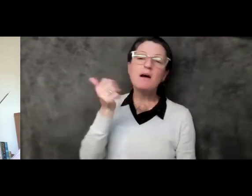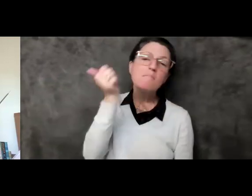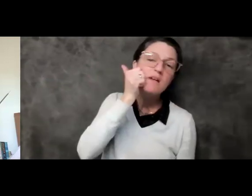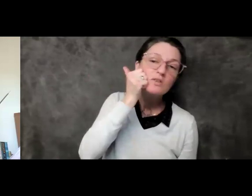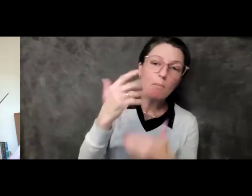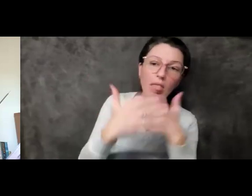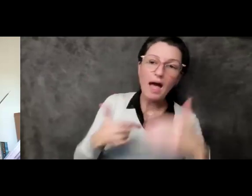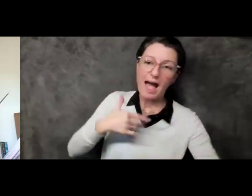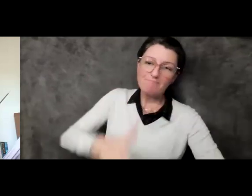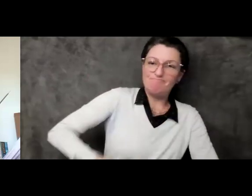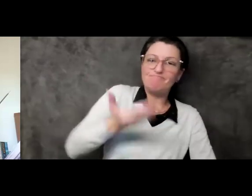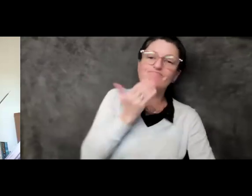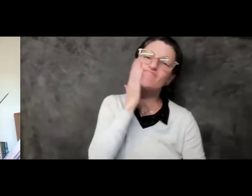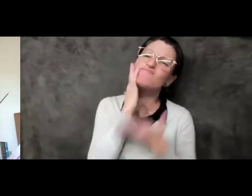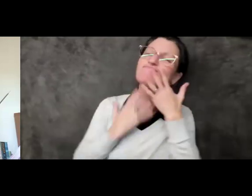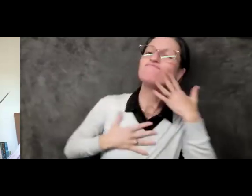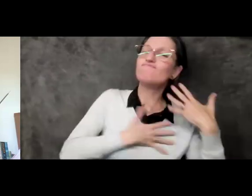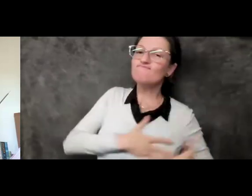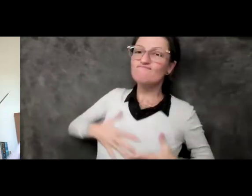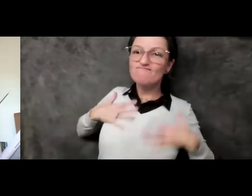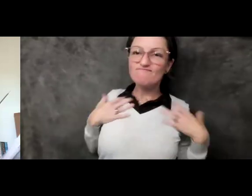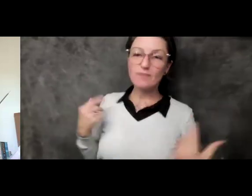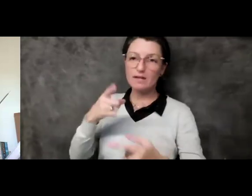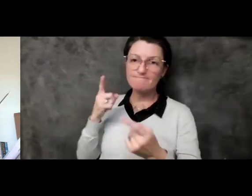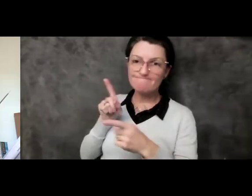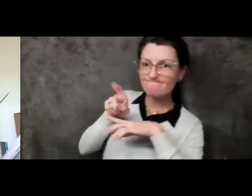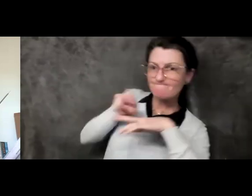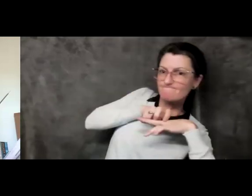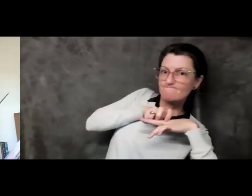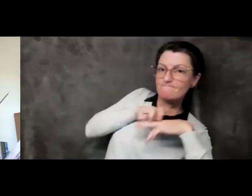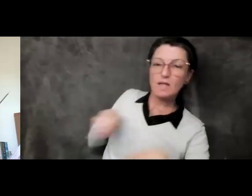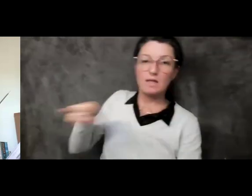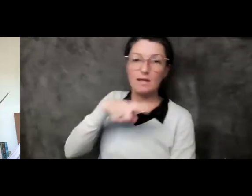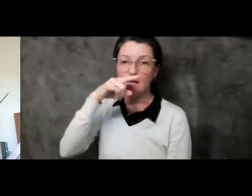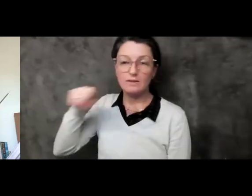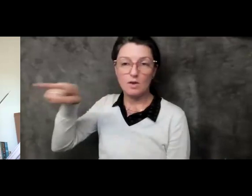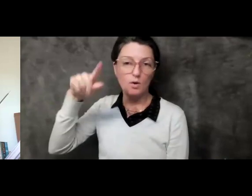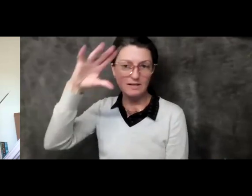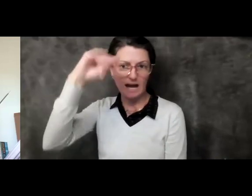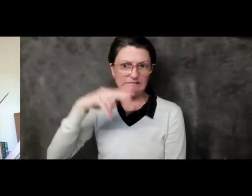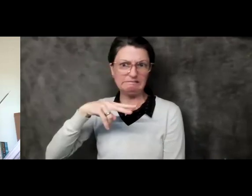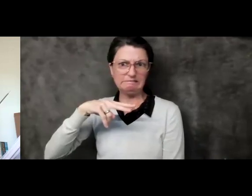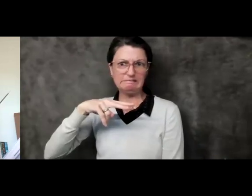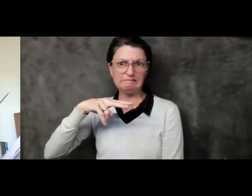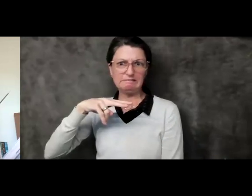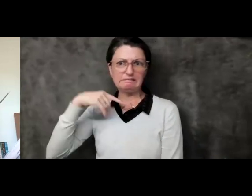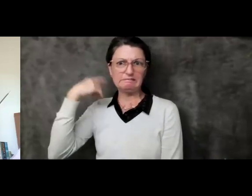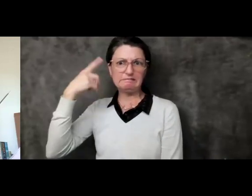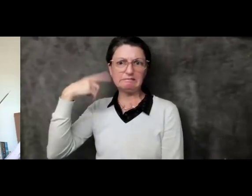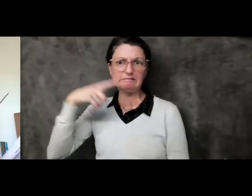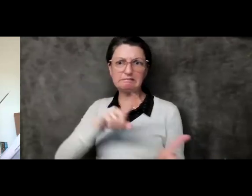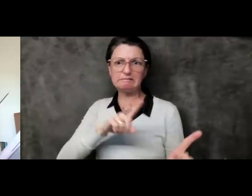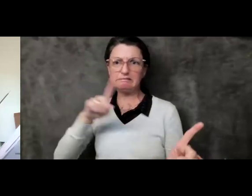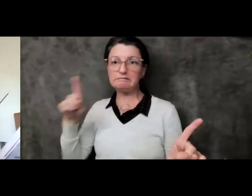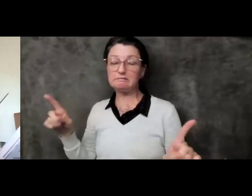that frightened them off as I crouched back into a corner, snarling. And it was not